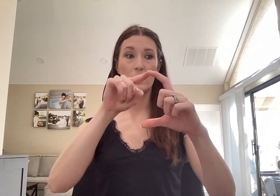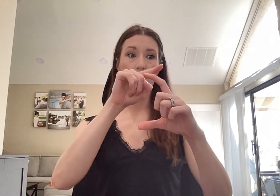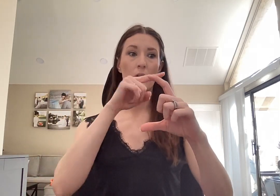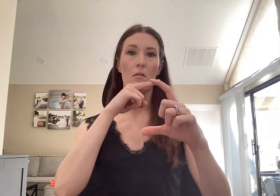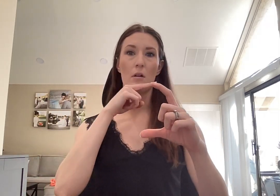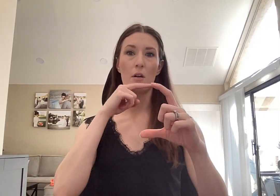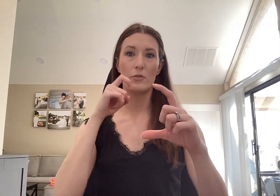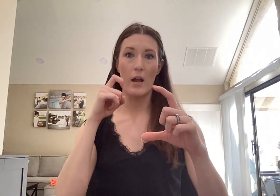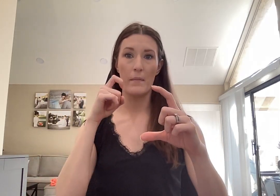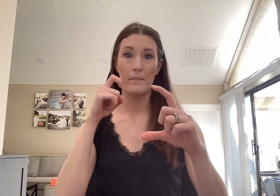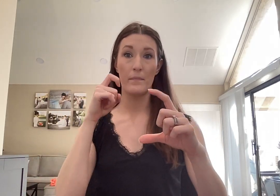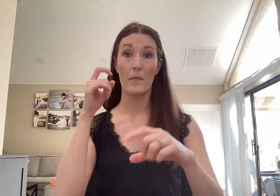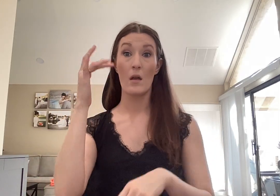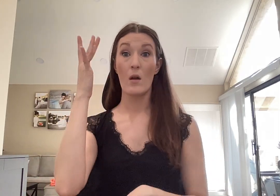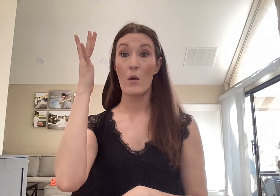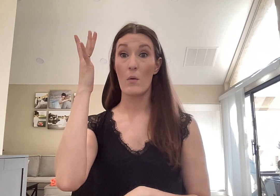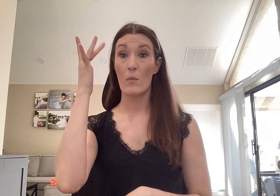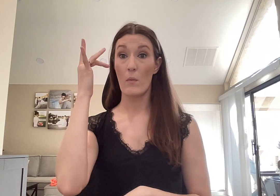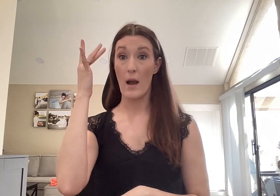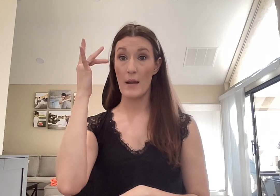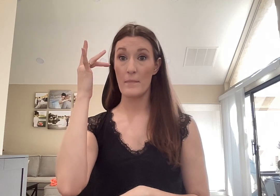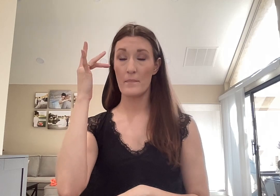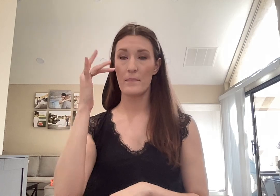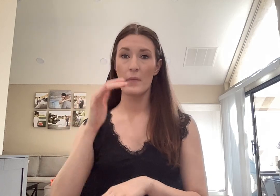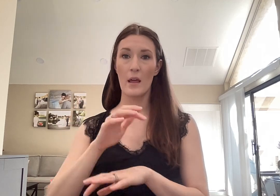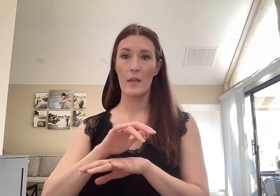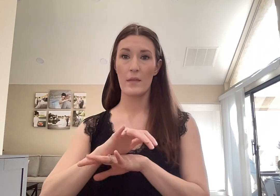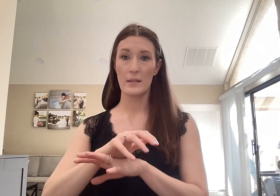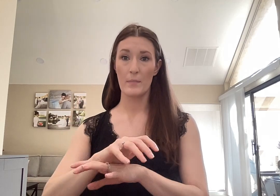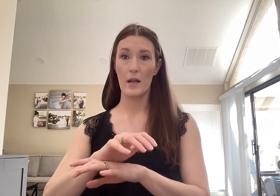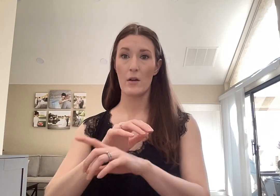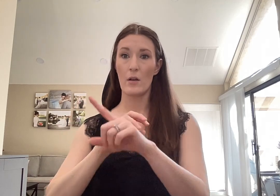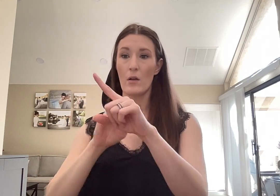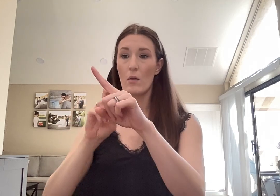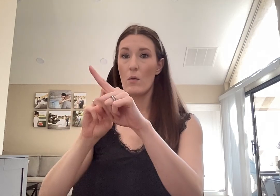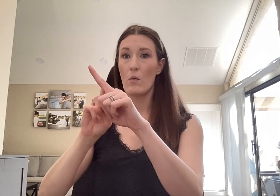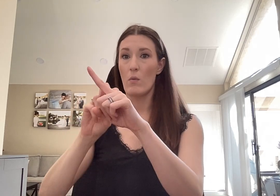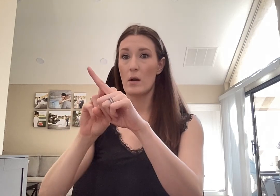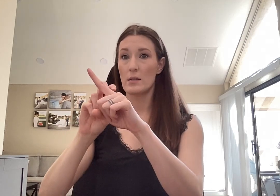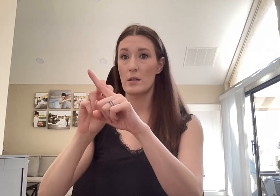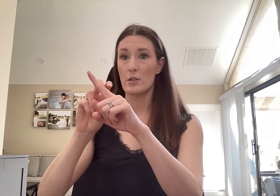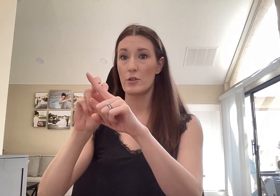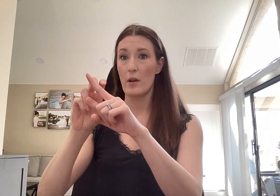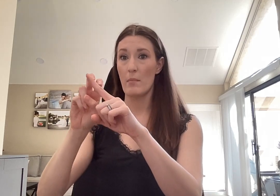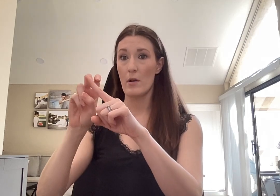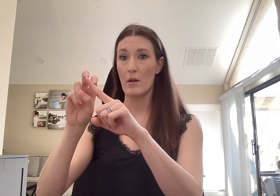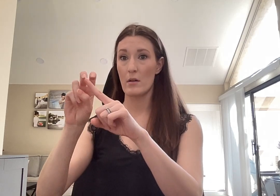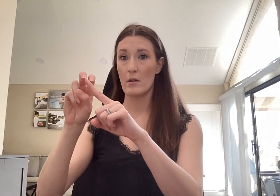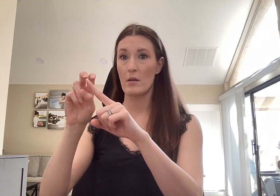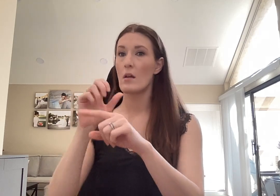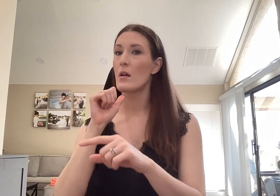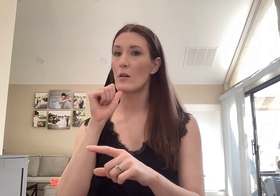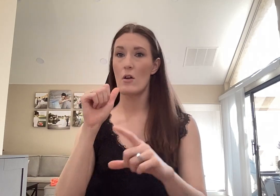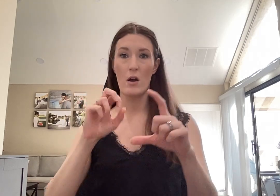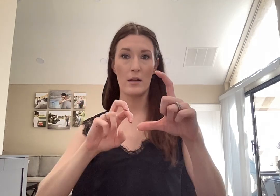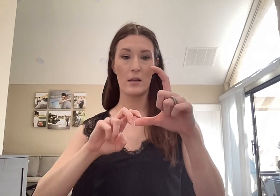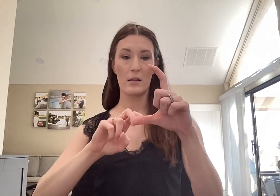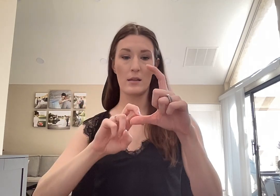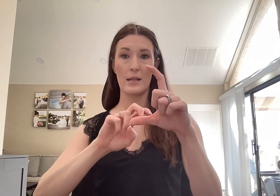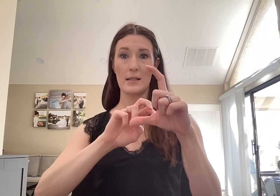parts, are dry. Why? The spider walks on the straight part, not the